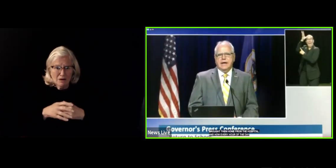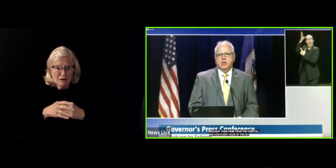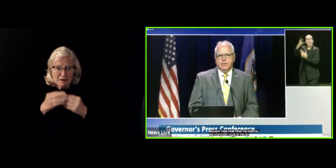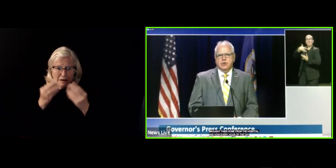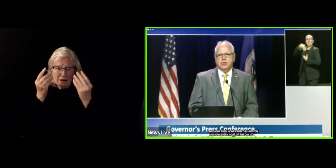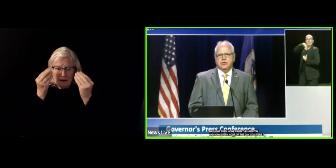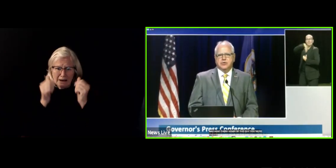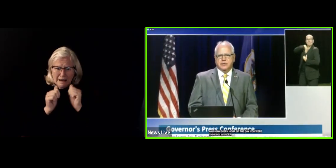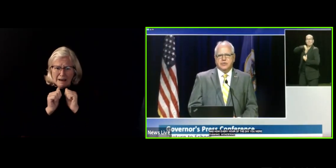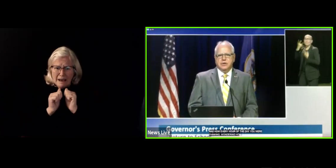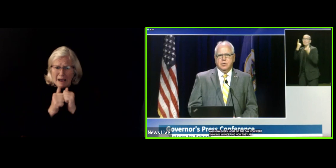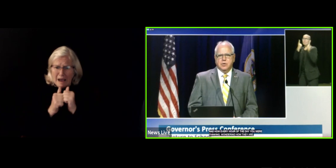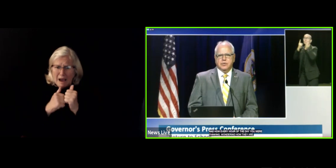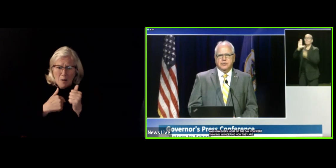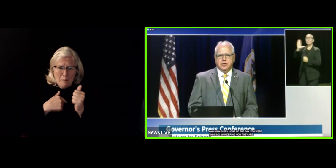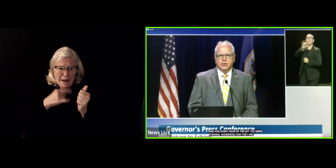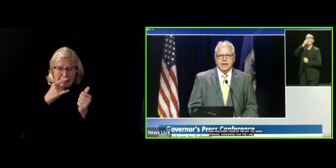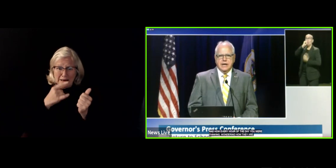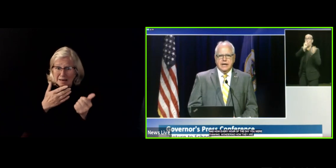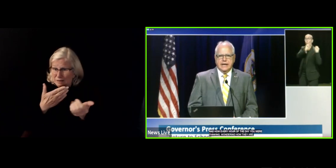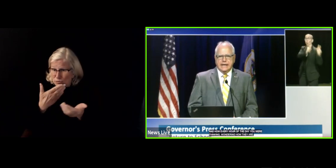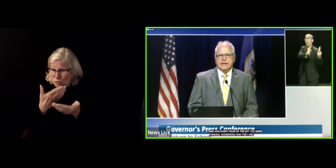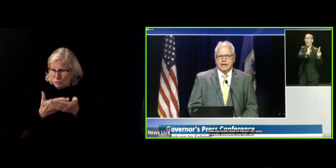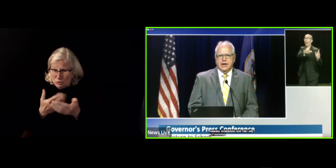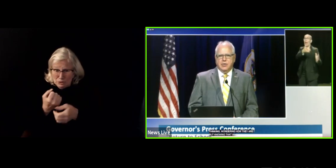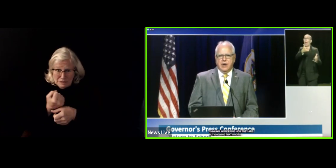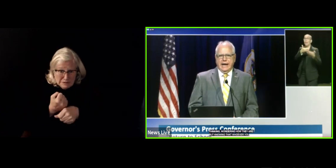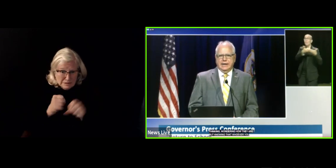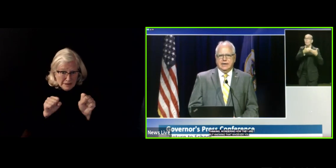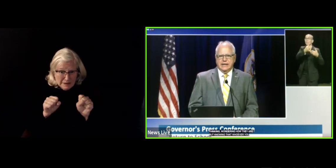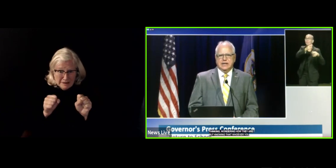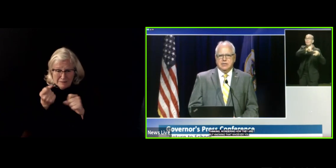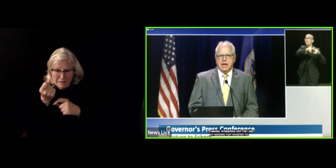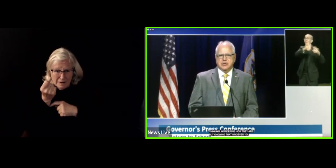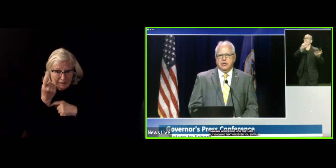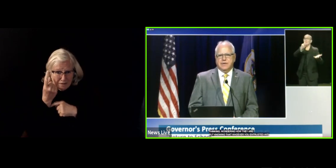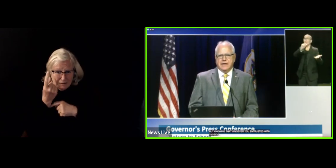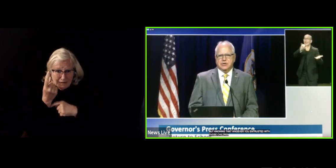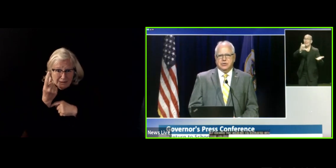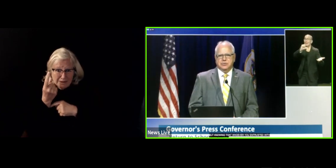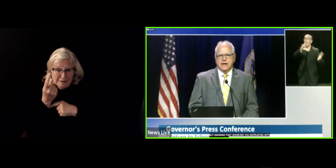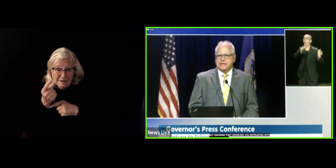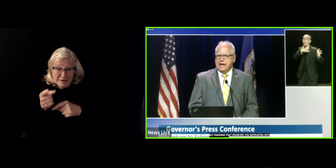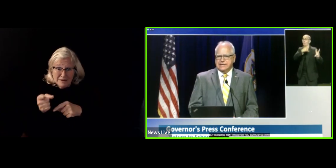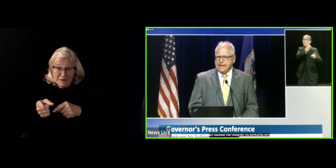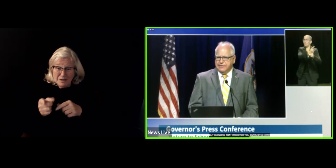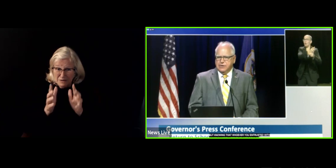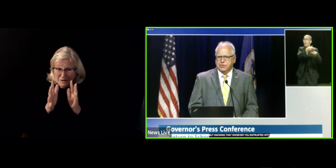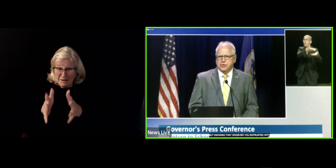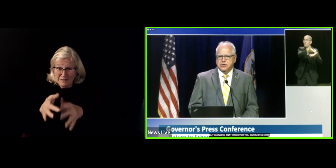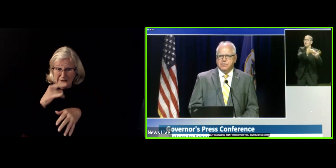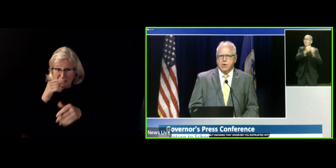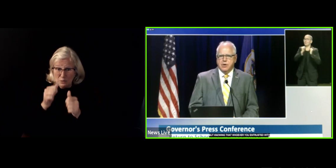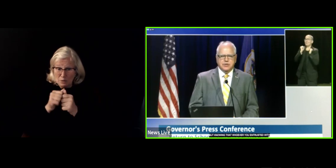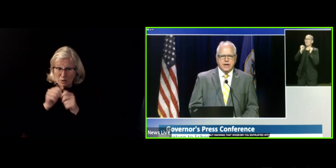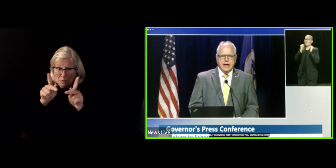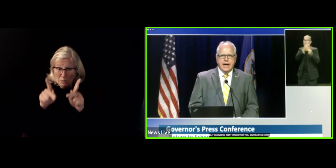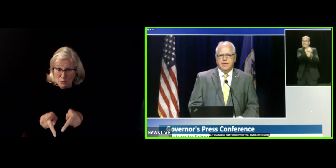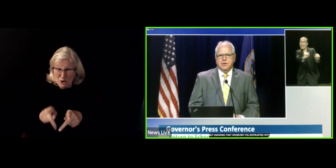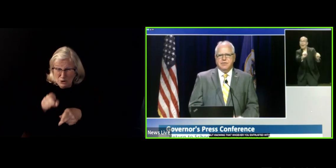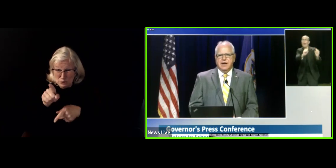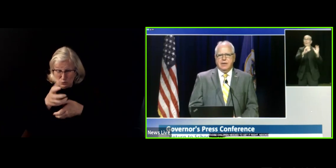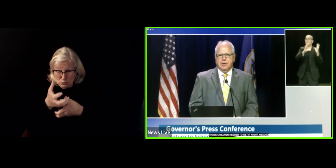that whoever you entrusted with those children needed to get it right, needed to make sure that that child's safety was first and foremost,